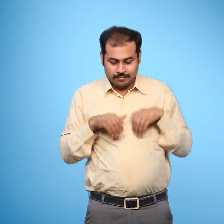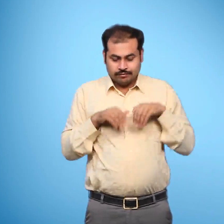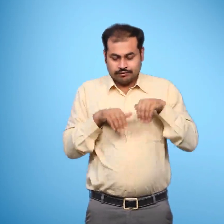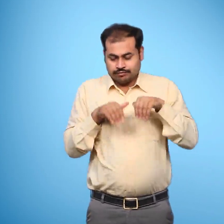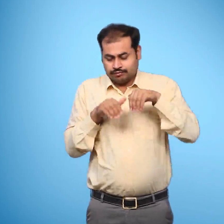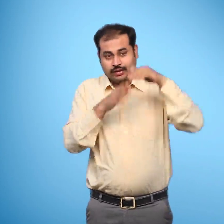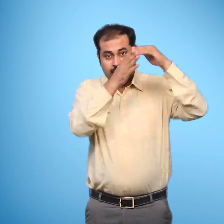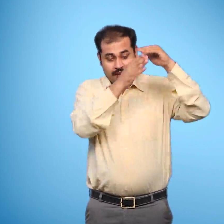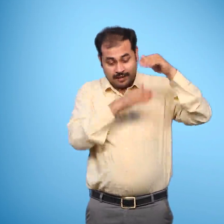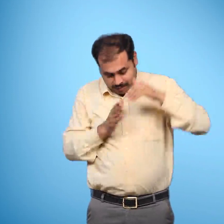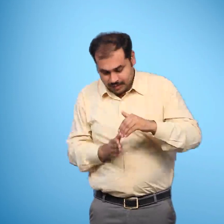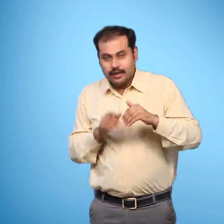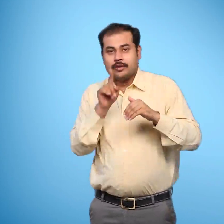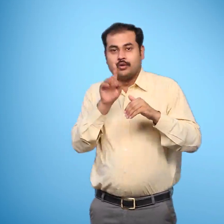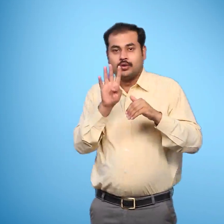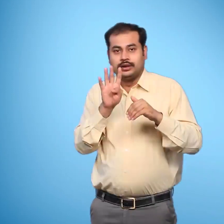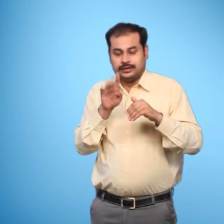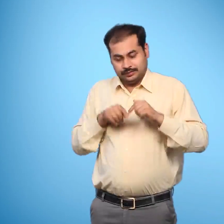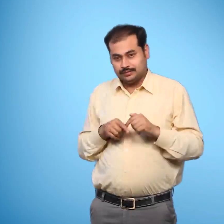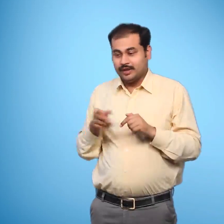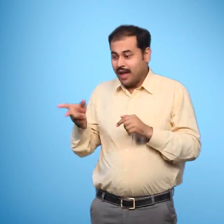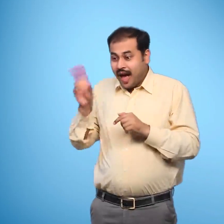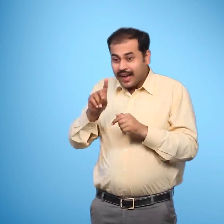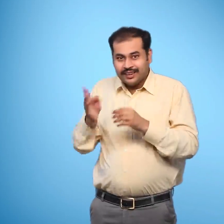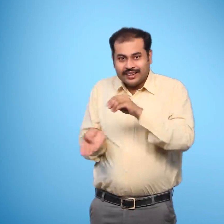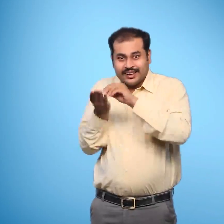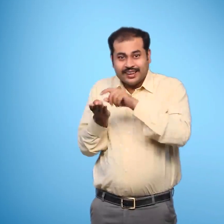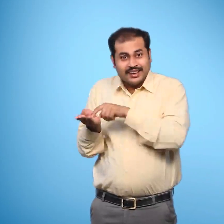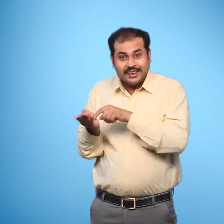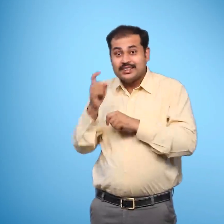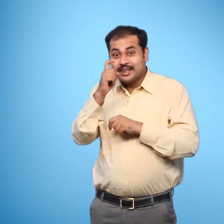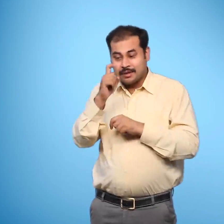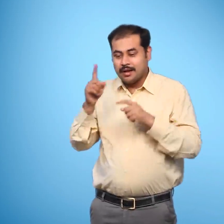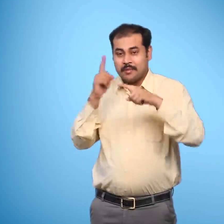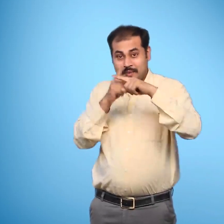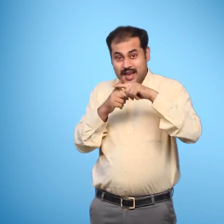Bunnu stands on 14. He jumps 7 steps forward.